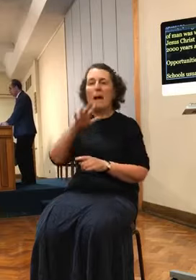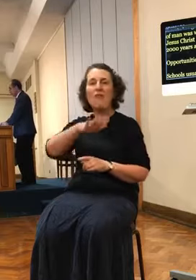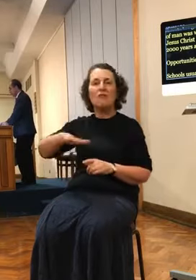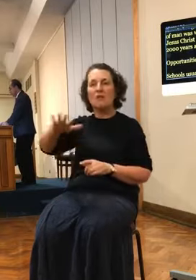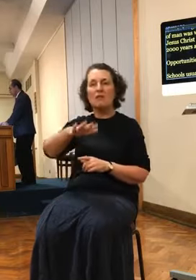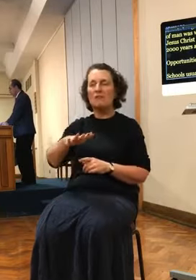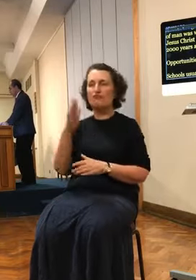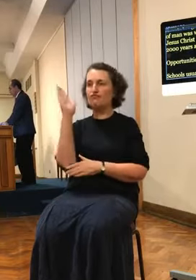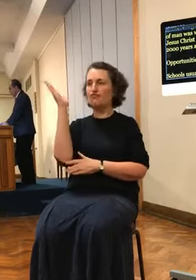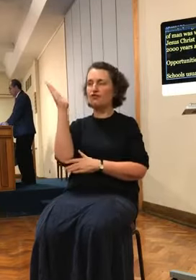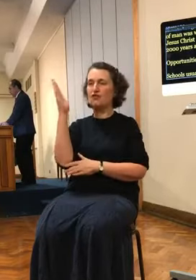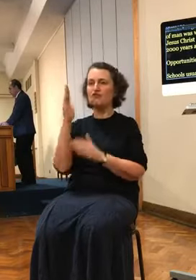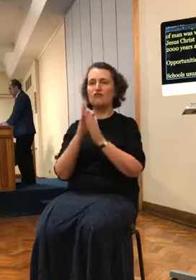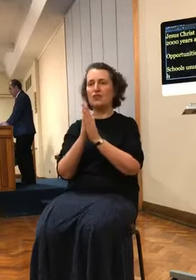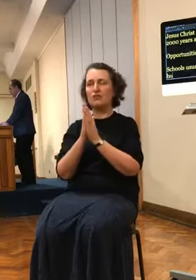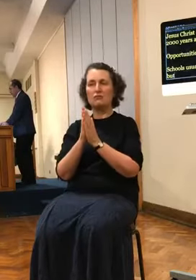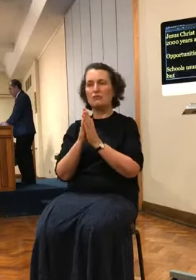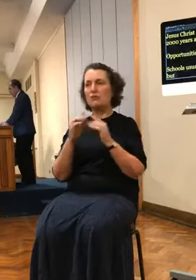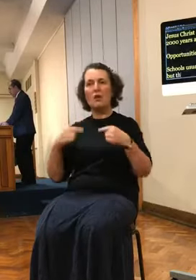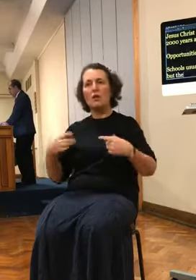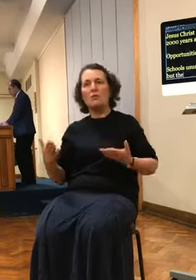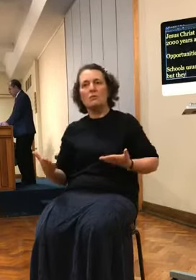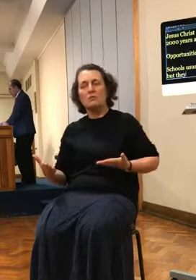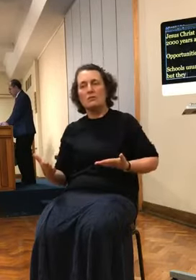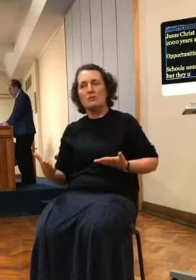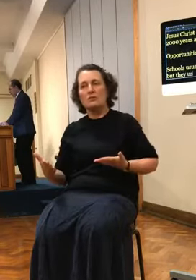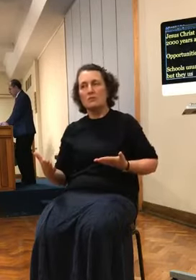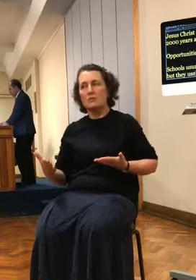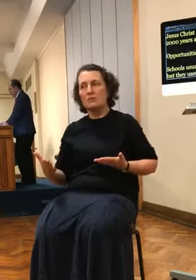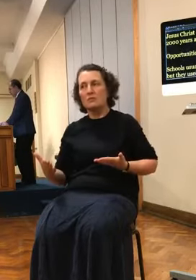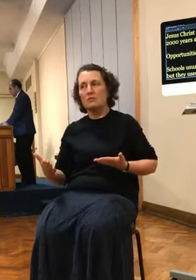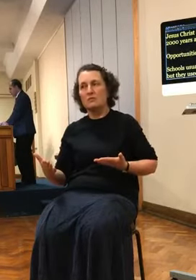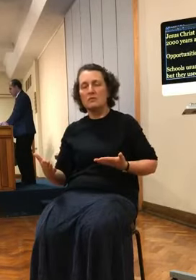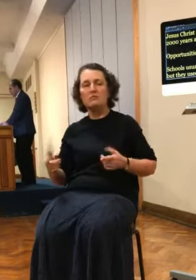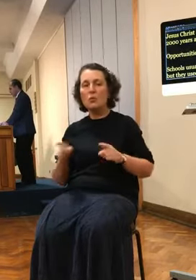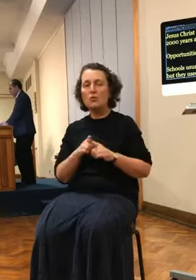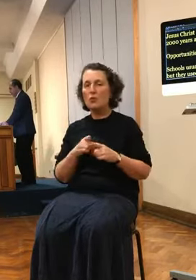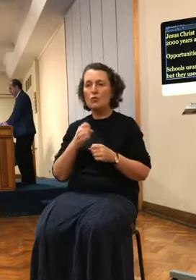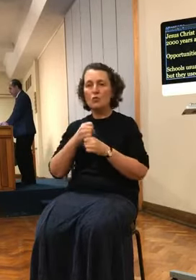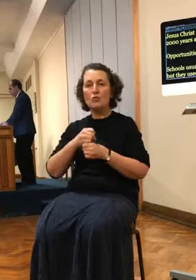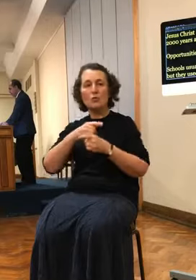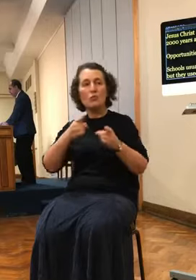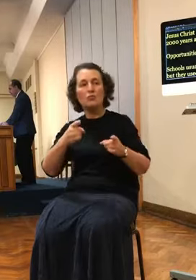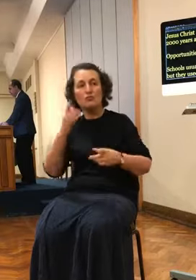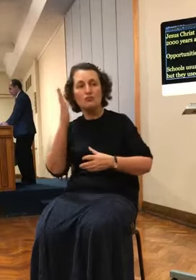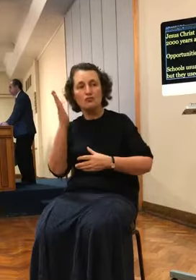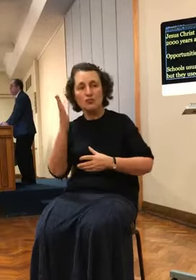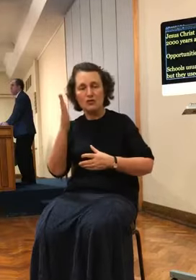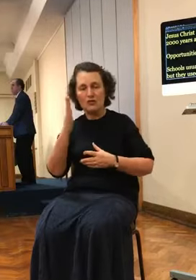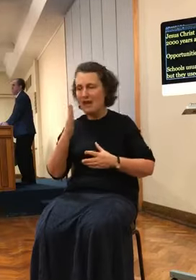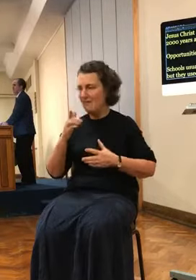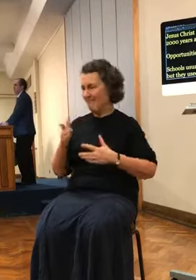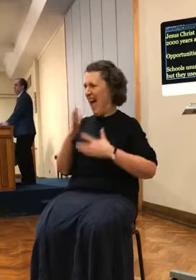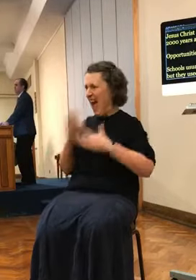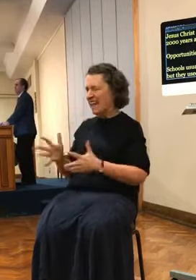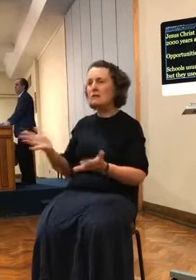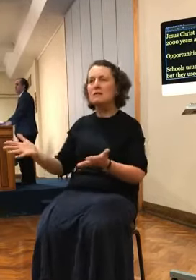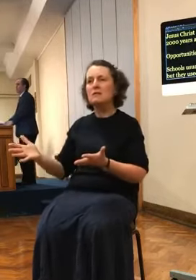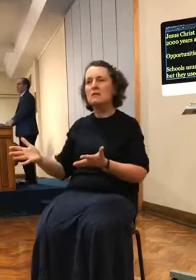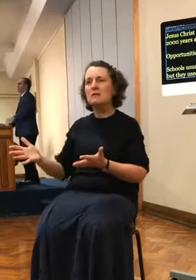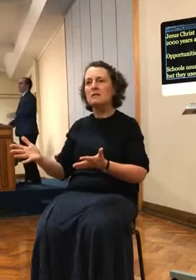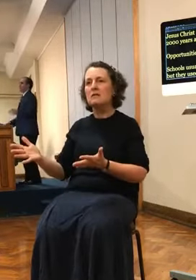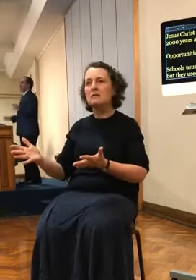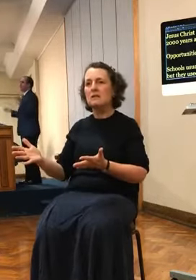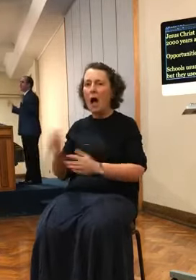have to bear that in mind. Unmatched hatred against the gospel. Unbelief is rampant.